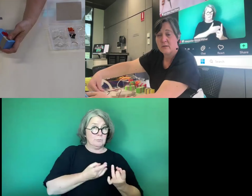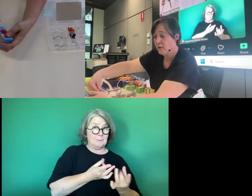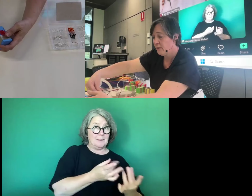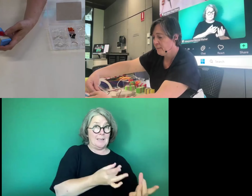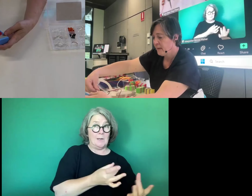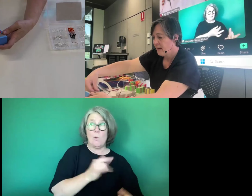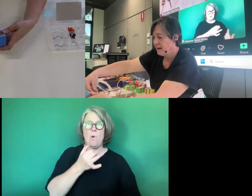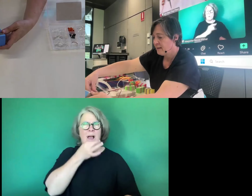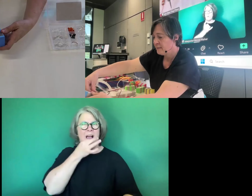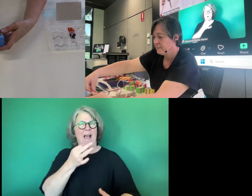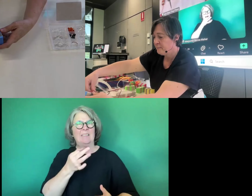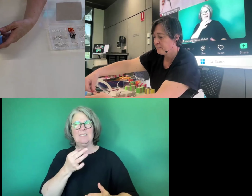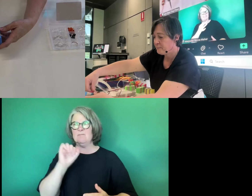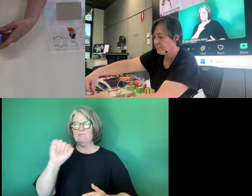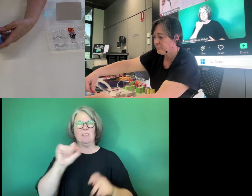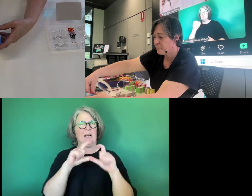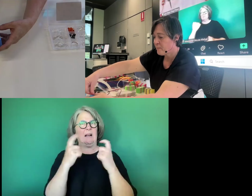So,